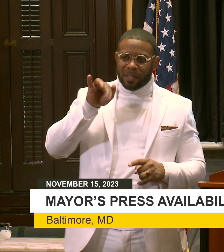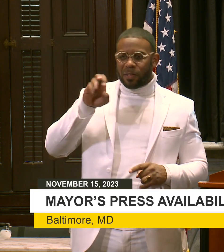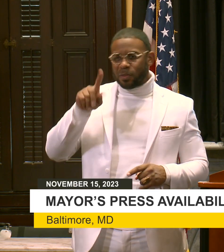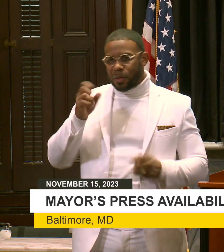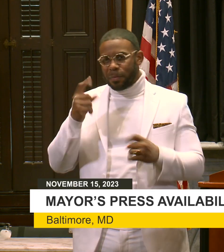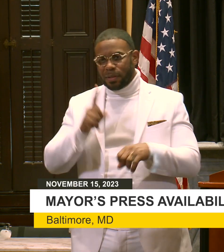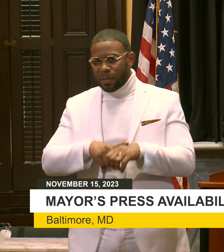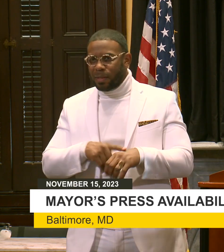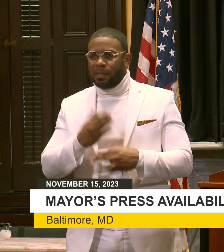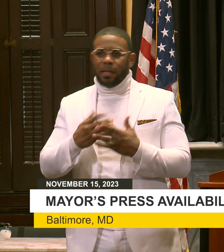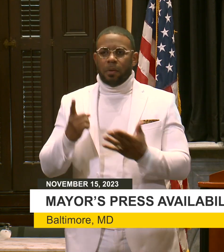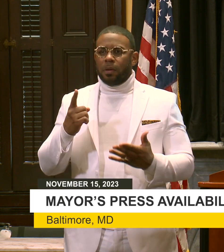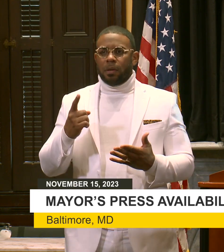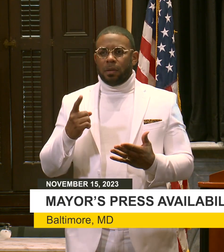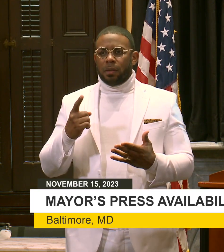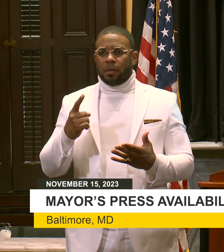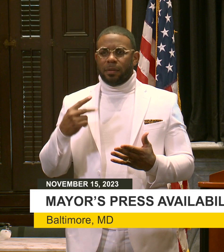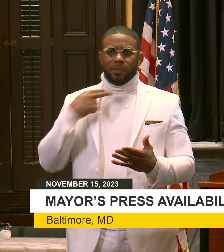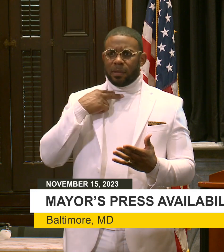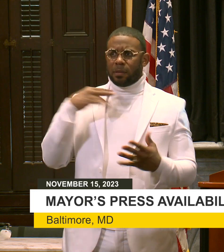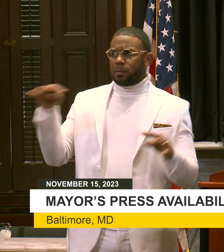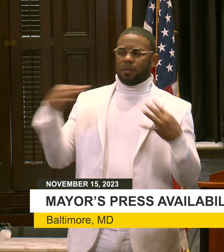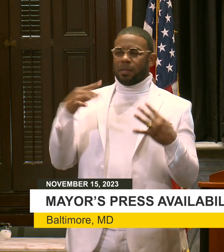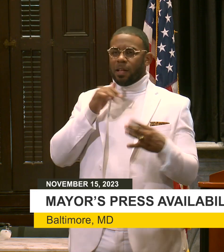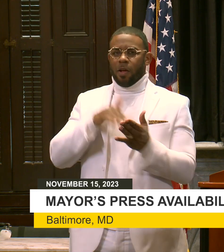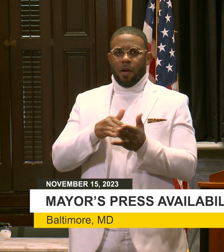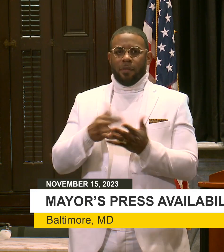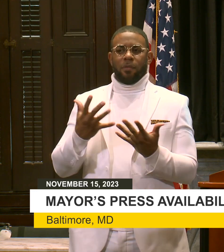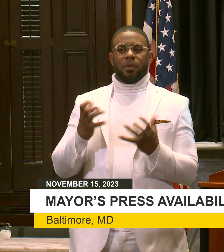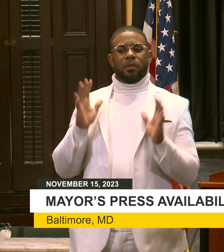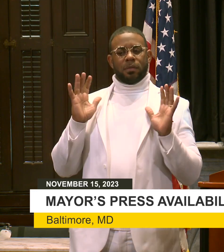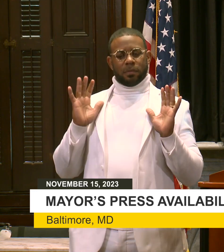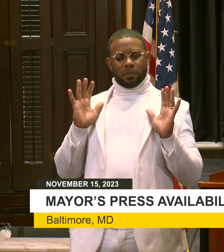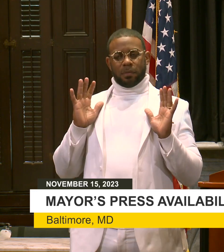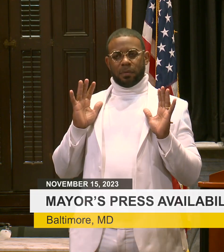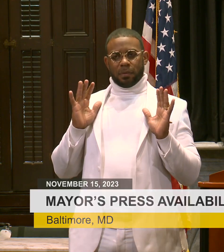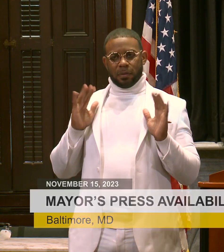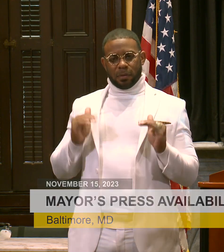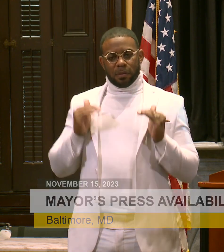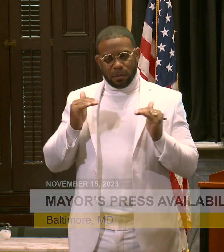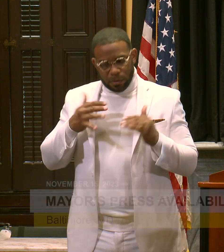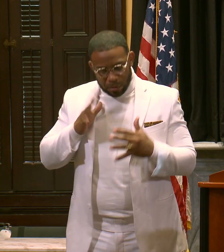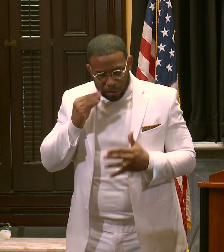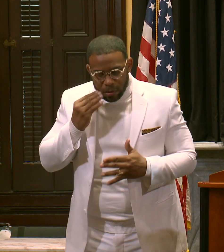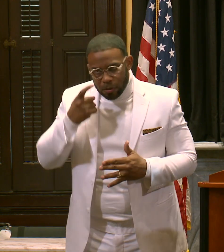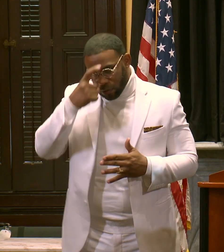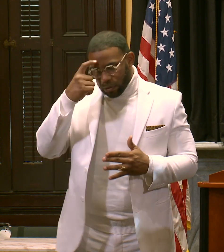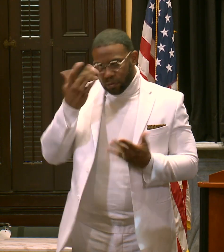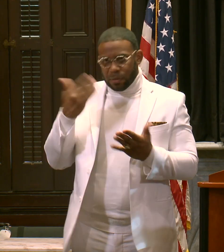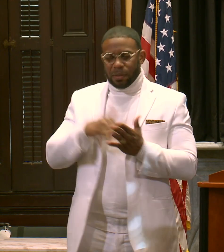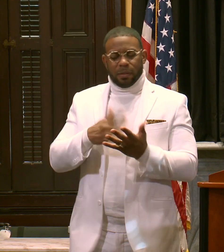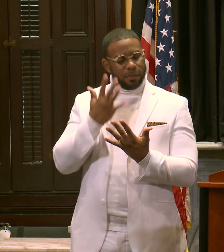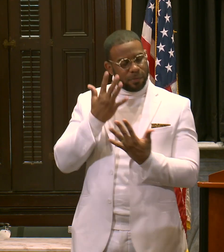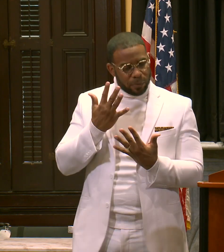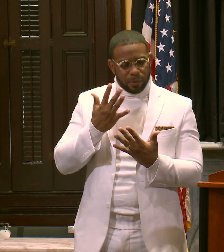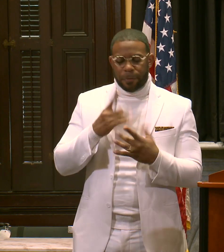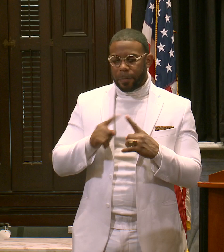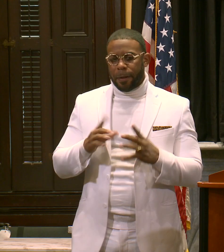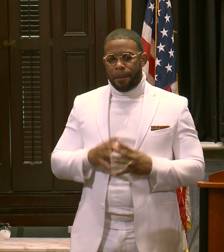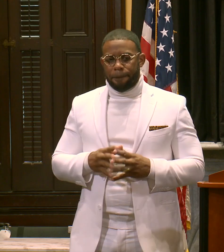many times that someone that's been victimized doesn't often want to step up and go through that trauma again. It was unfortunate,